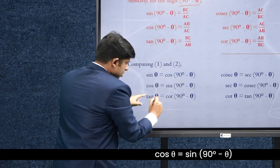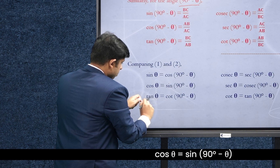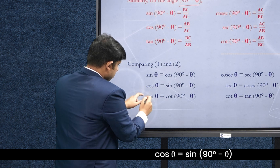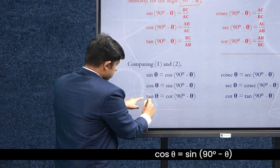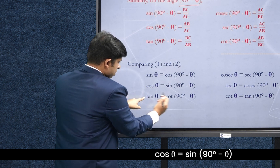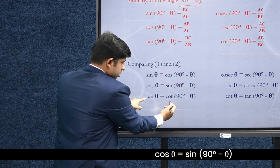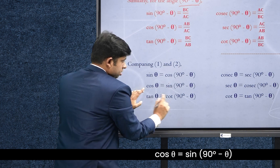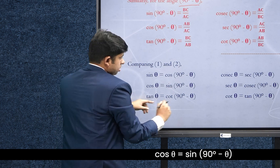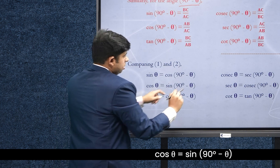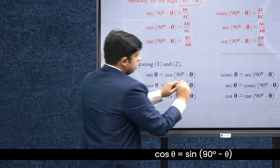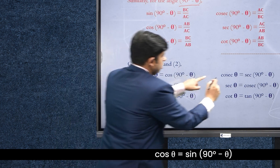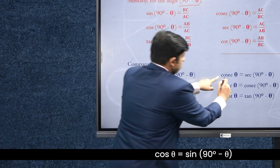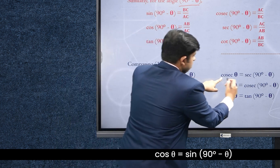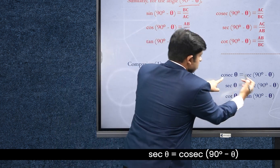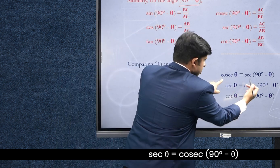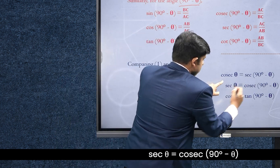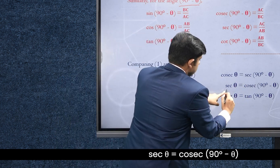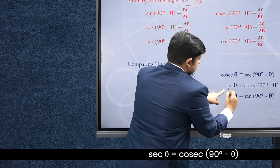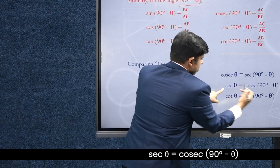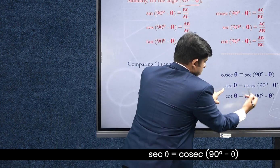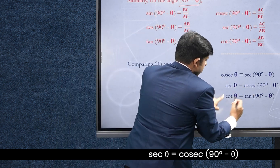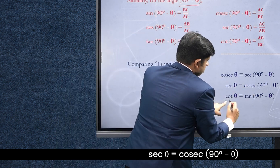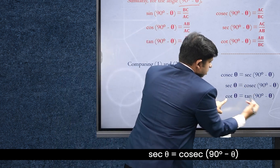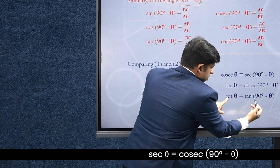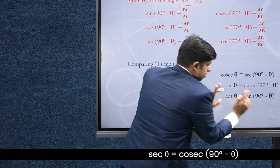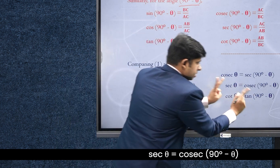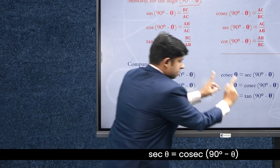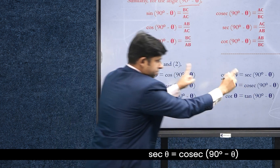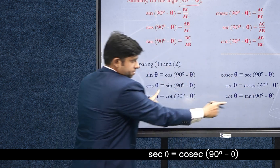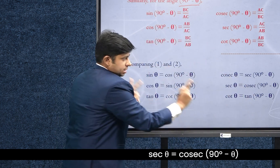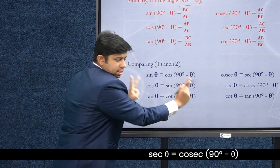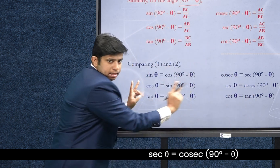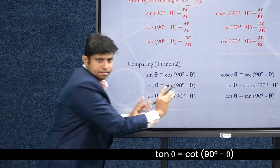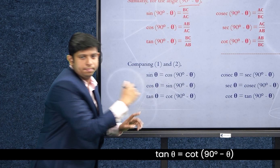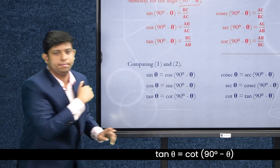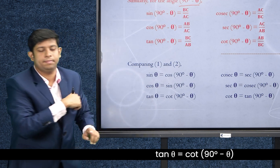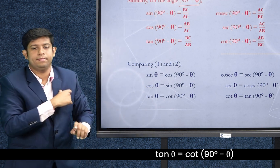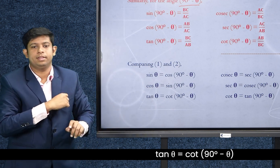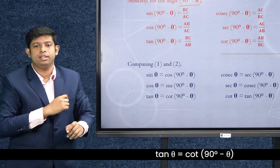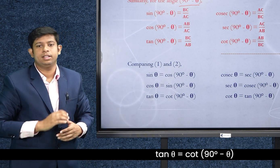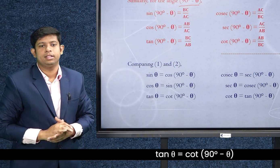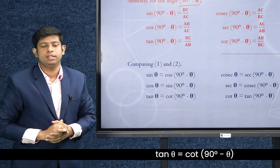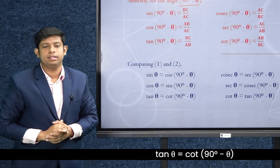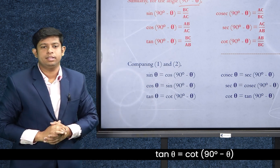equal to sin 90 minus theta, secant theta is equal to cosecant 90 minus theta, tan theta is equal to cot 90 minus